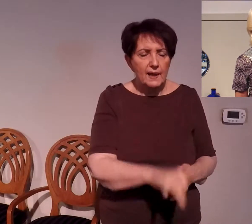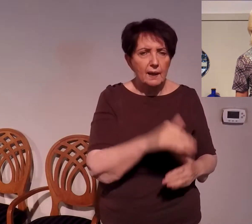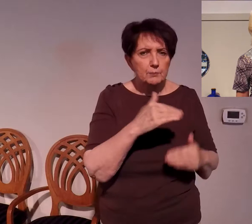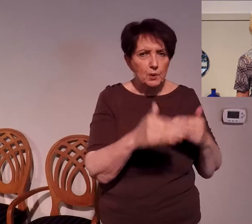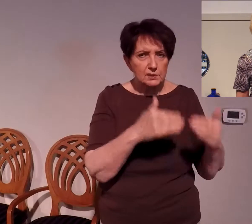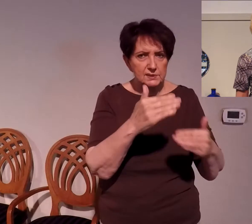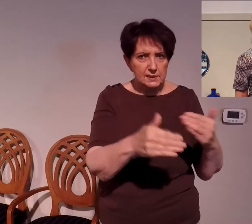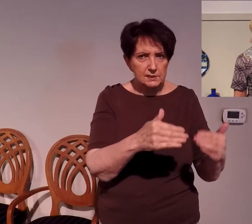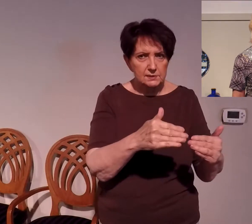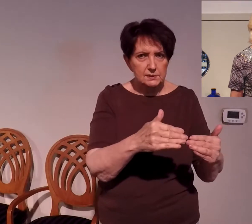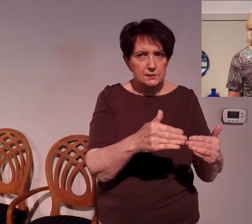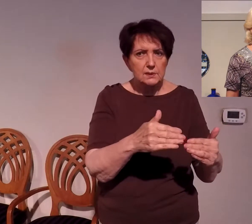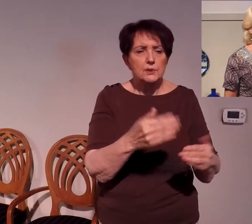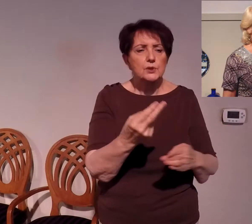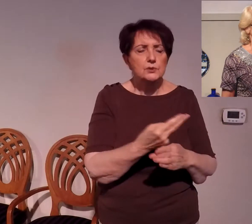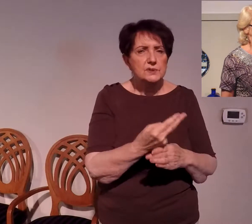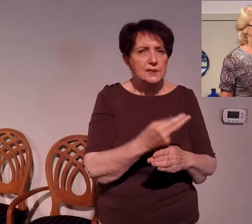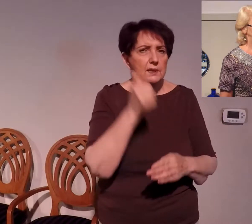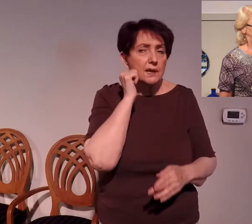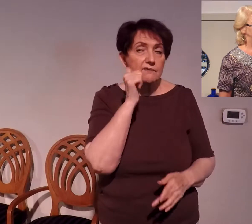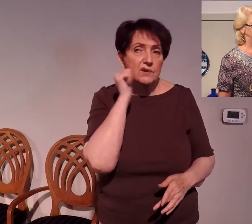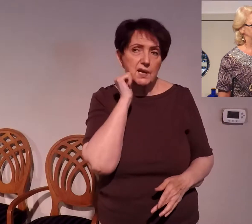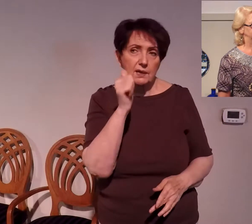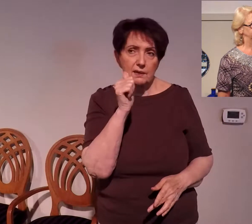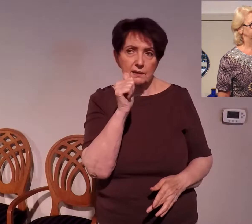of using that every day,